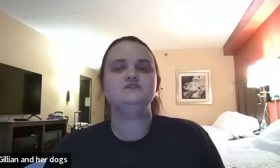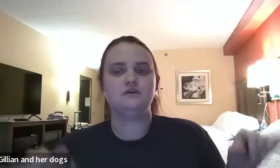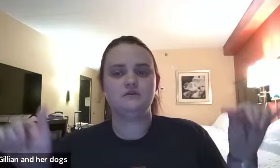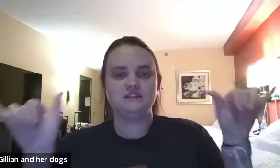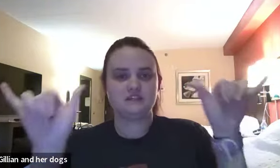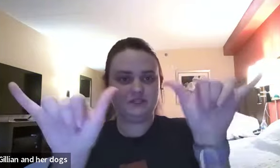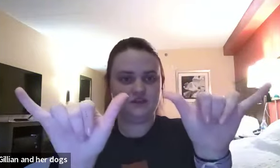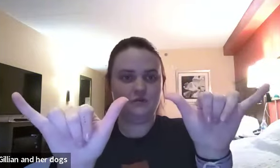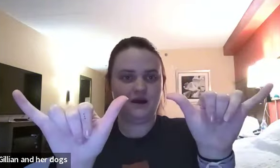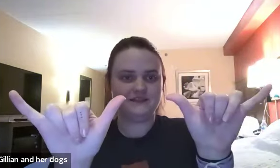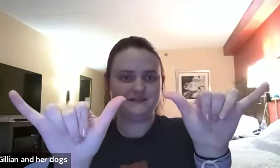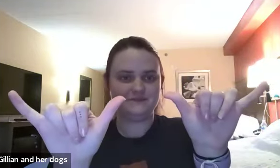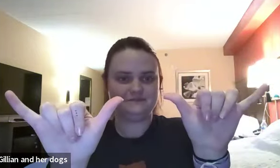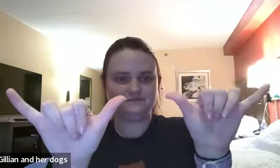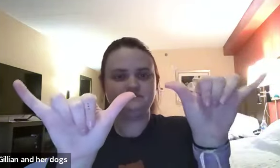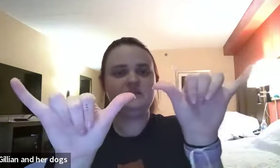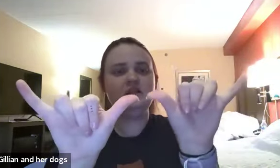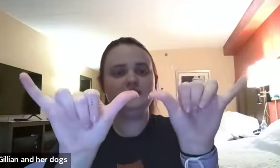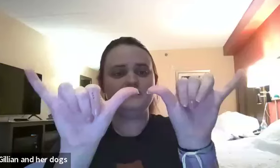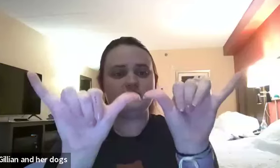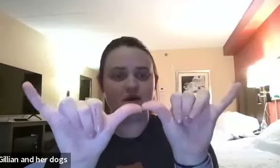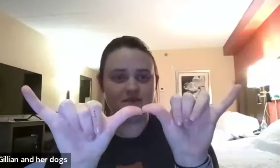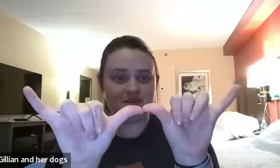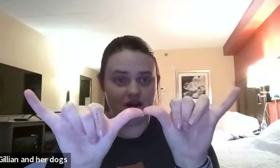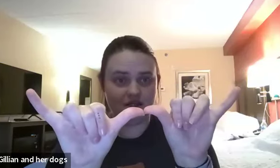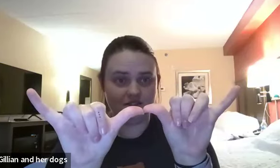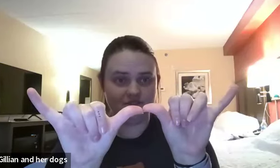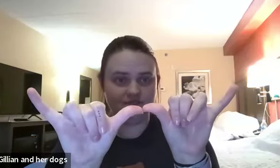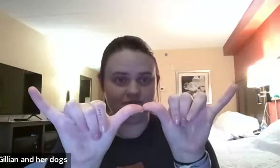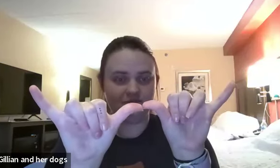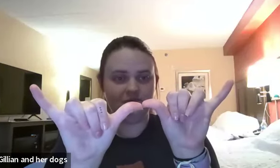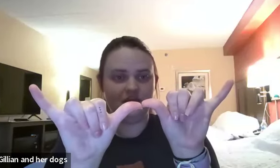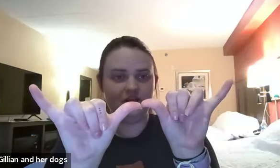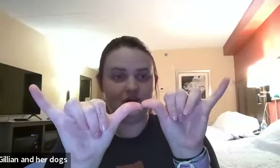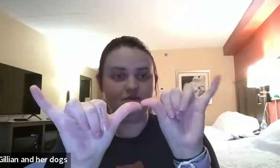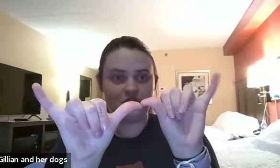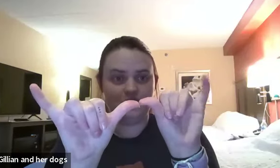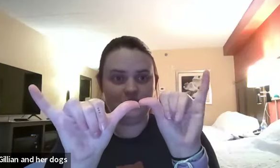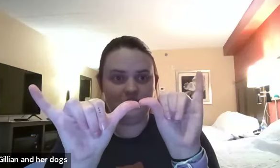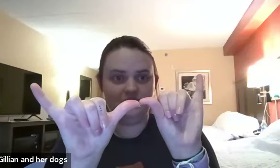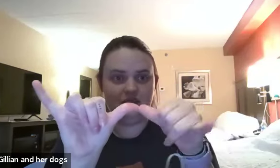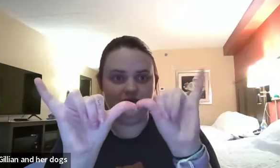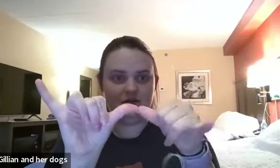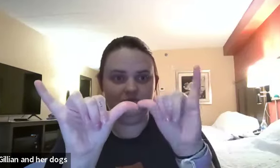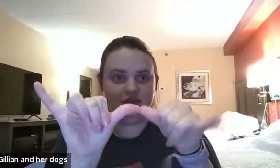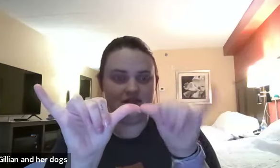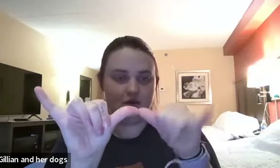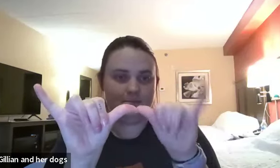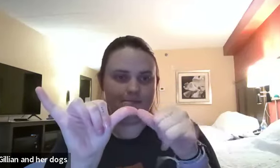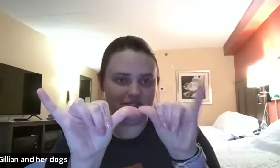So it's going to be two Y's. You have your thumbs touch, and you're going to have your dominant pinky bend down.